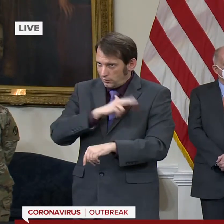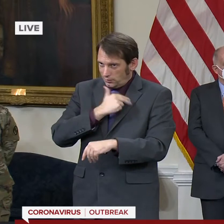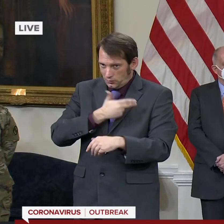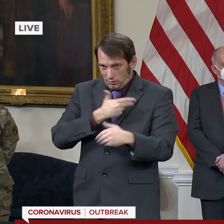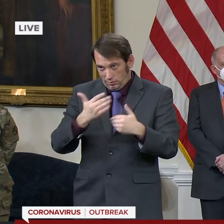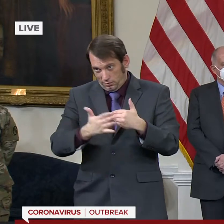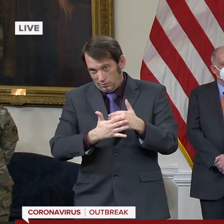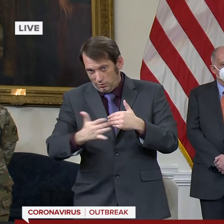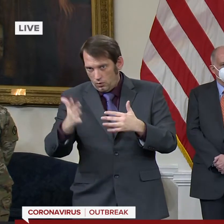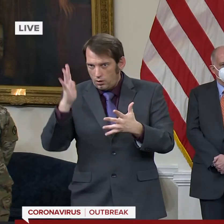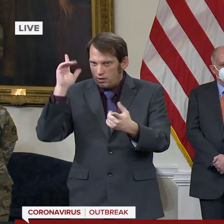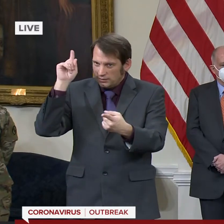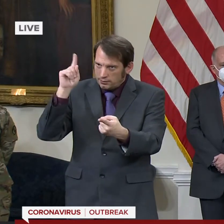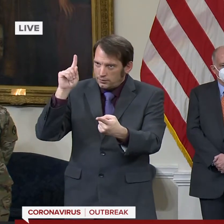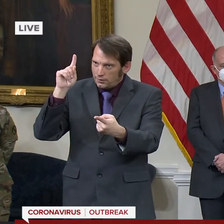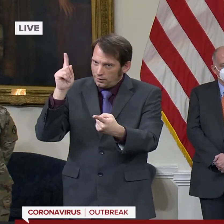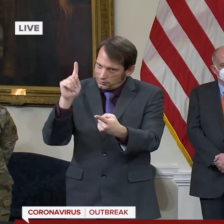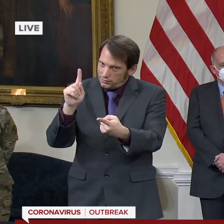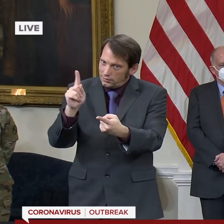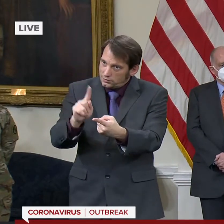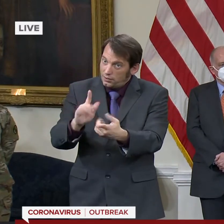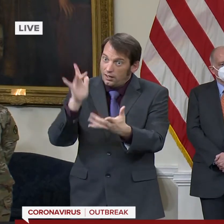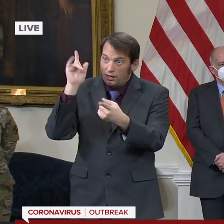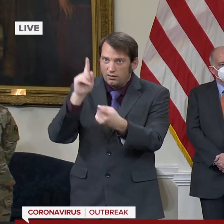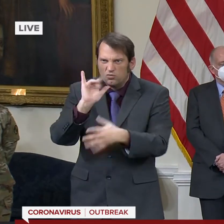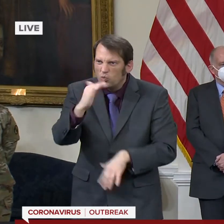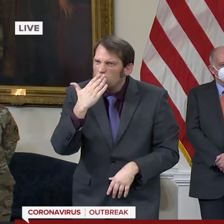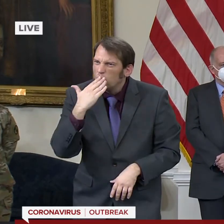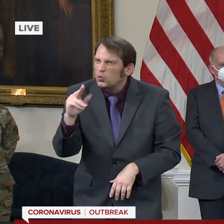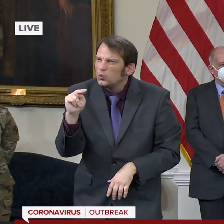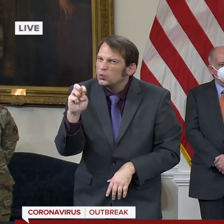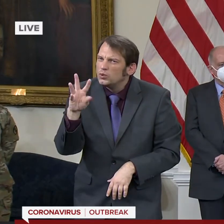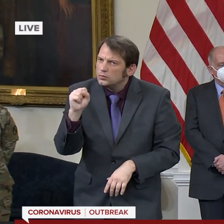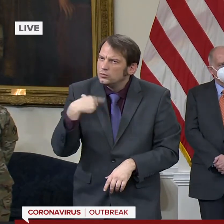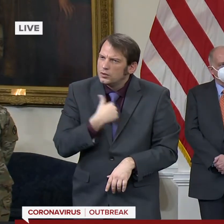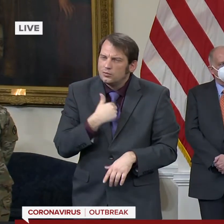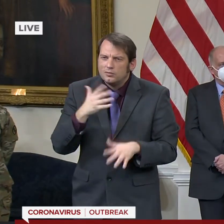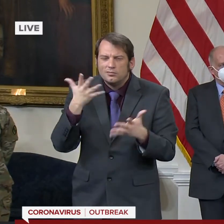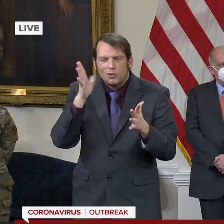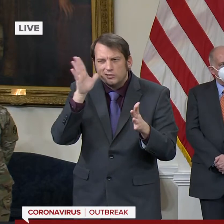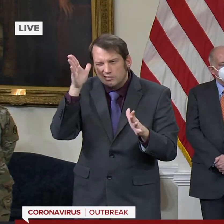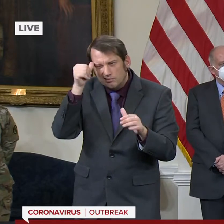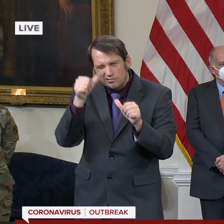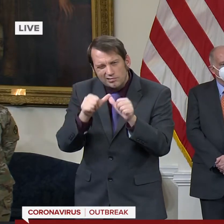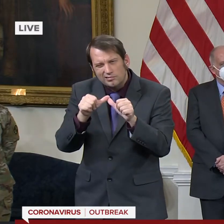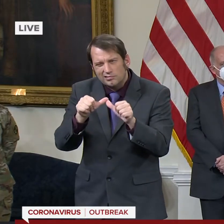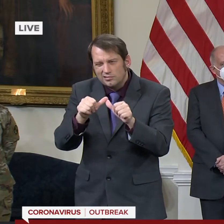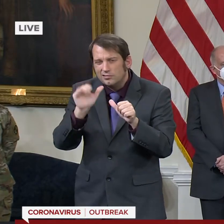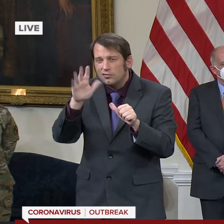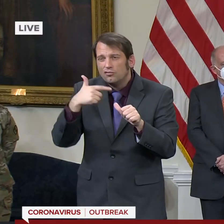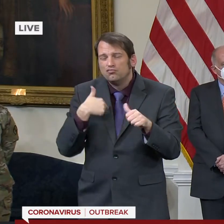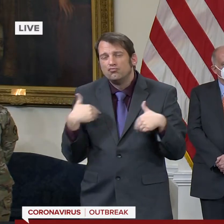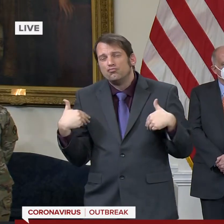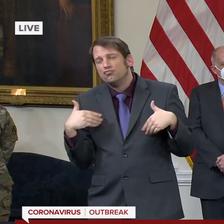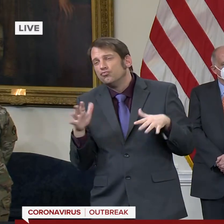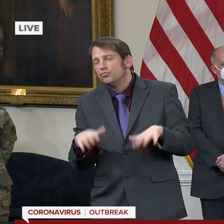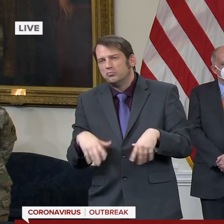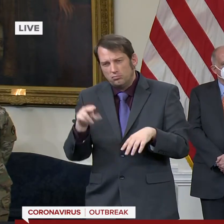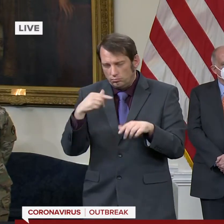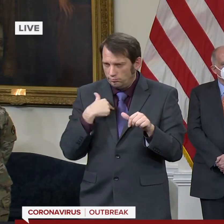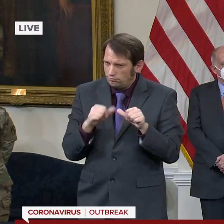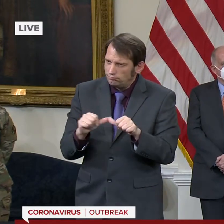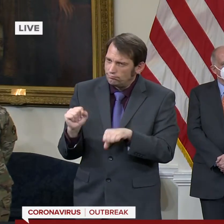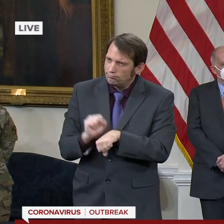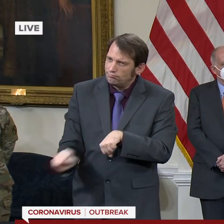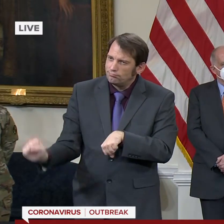news story. We also remain vigilant with no plan to stand down. Finally, without question, hospitals and